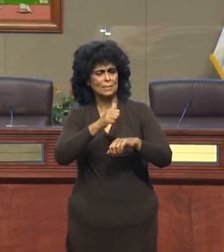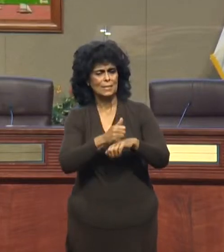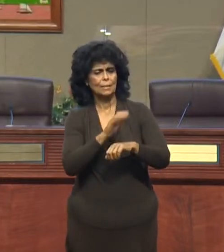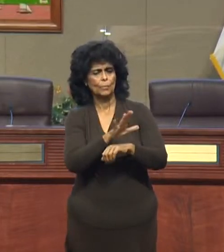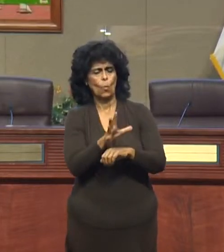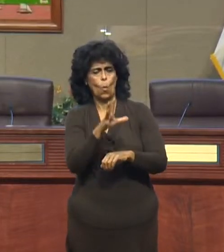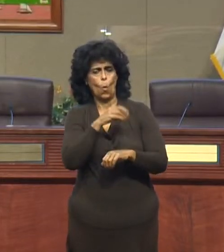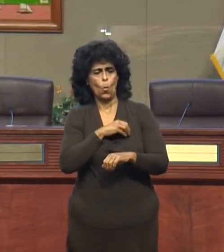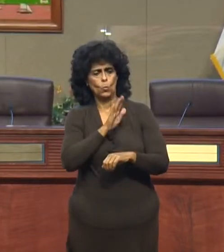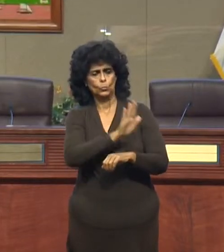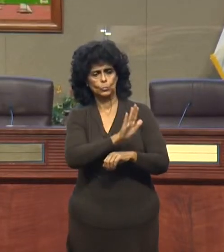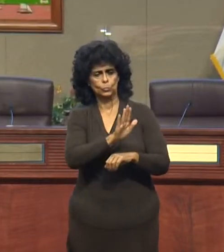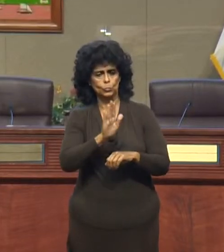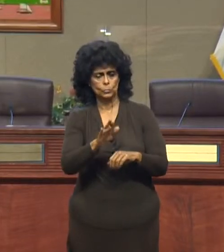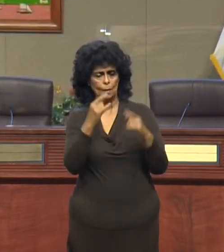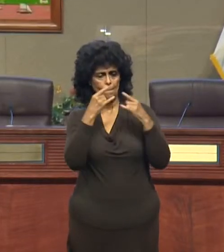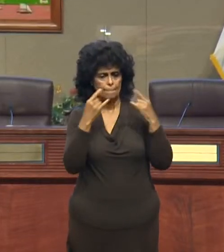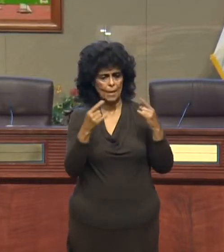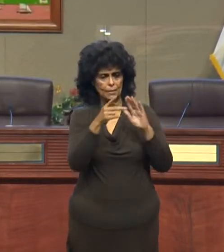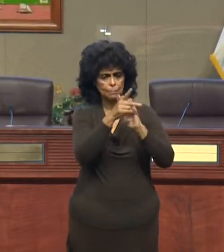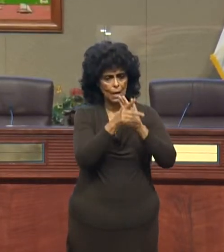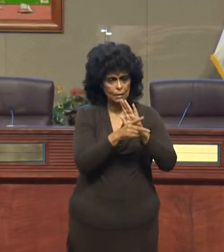policies and face opposition?